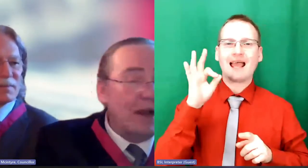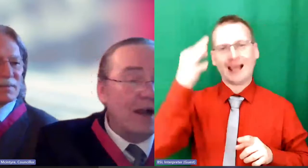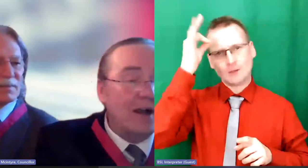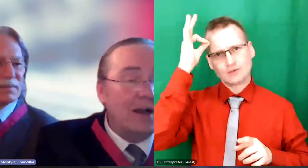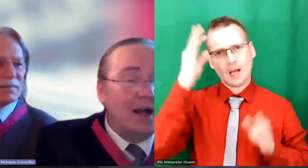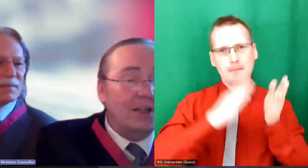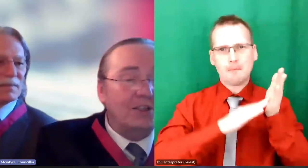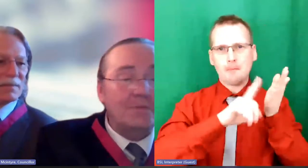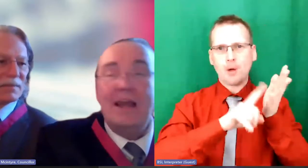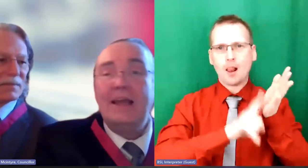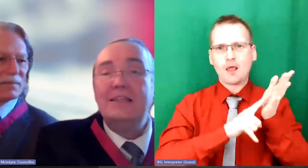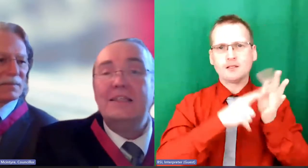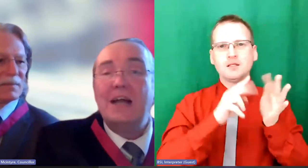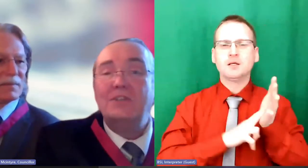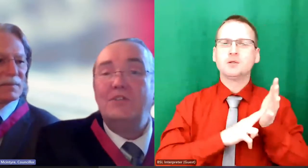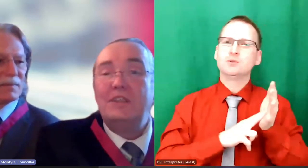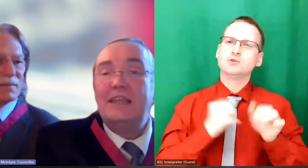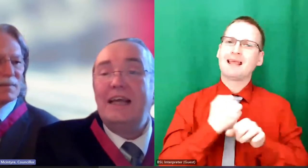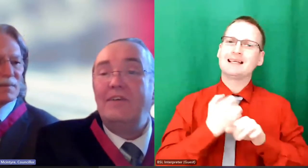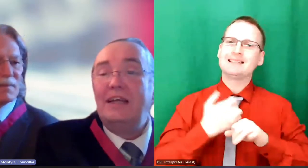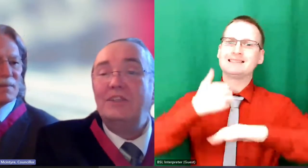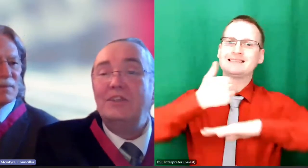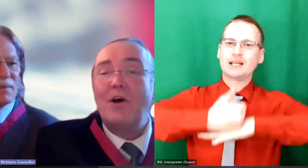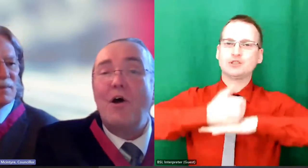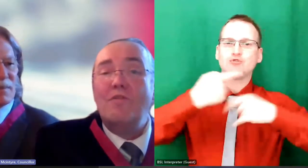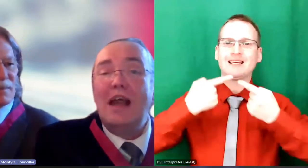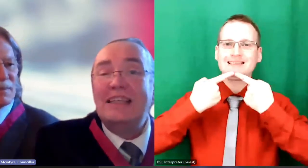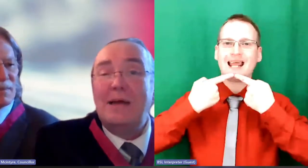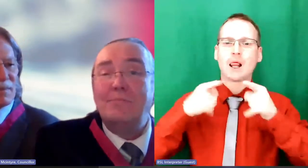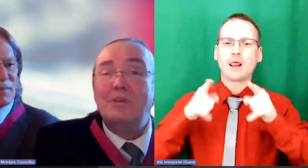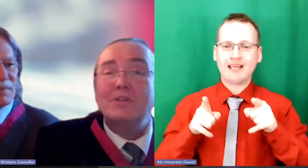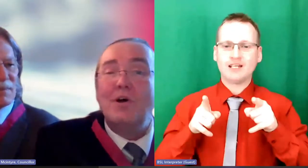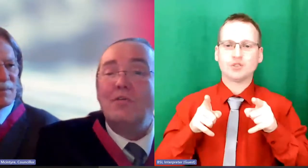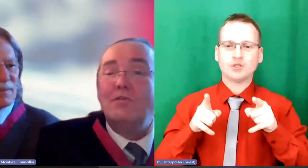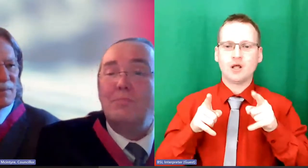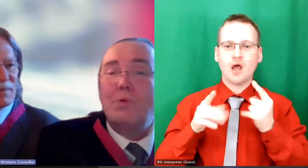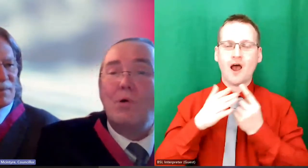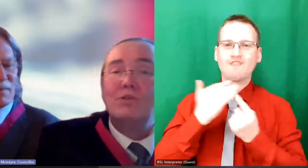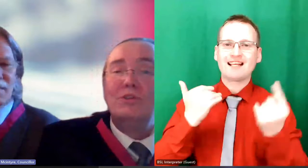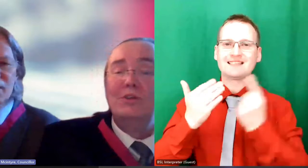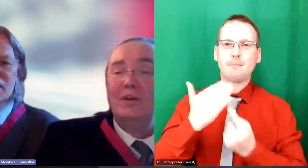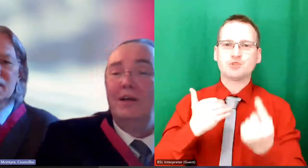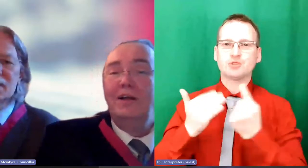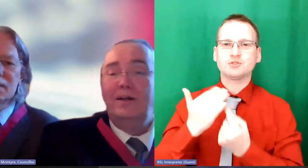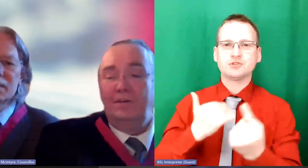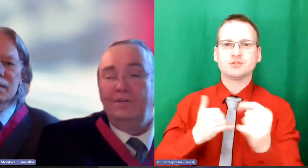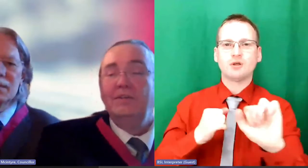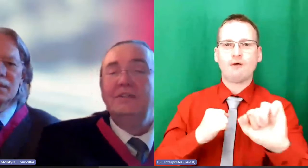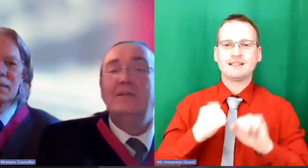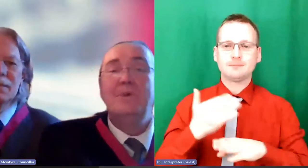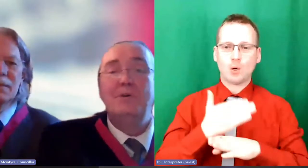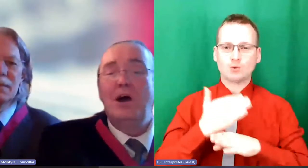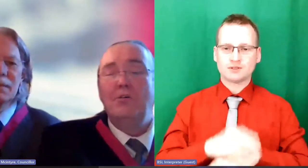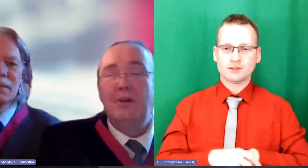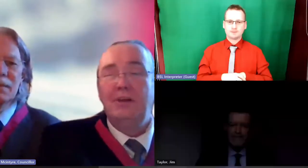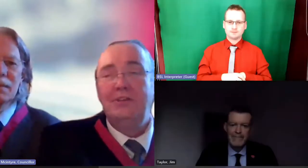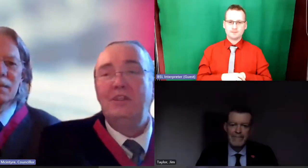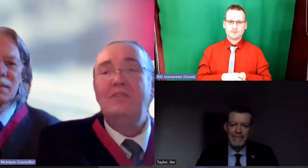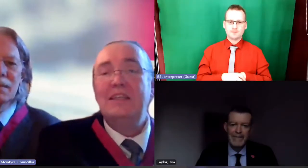Ceremonial Mayor, to make his statutory declaration of acceptance of the post.